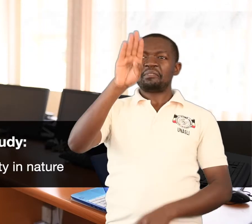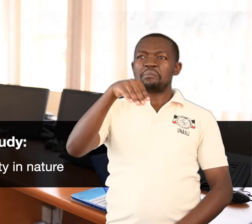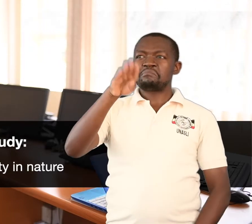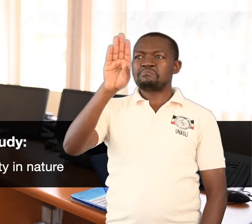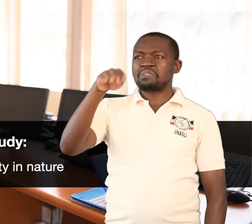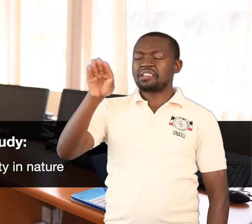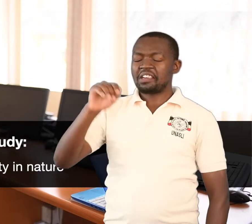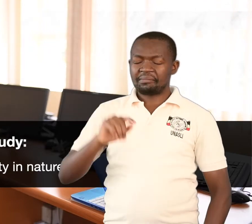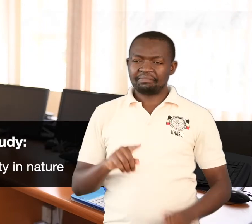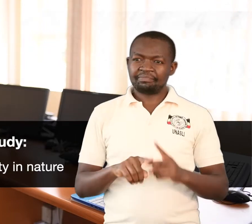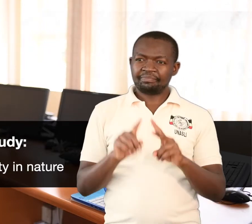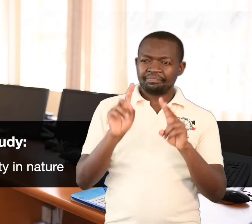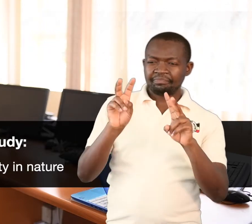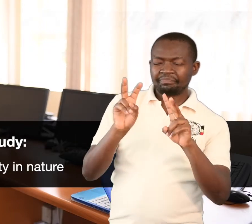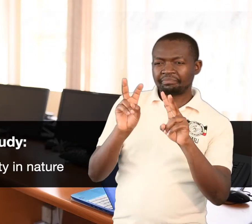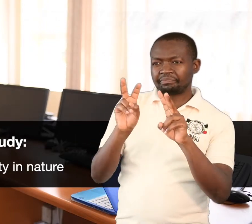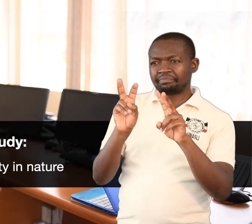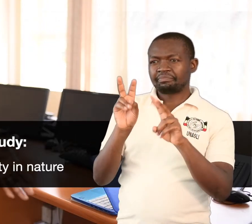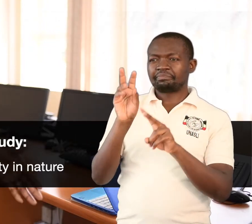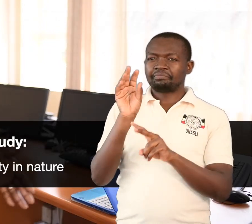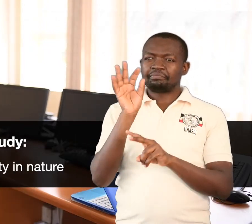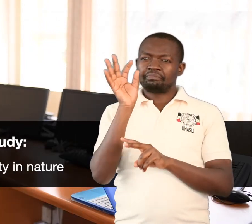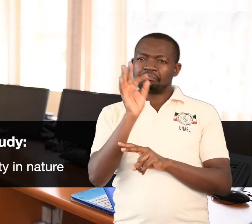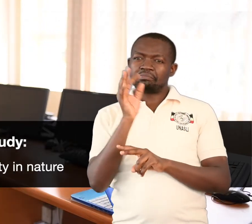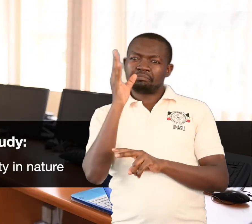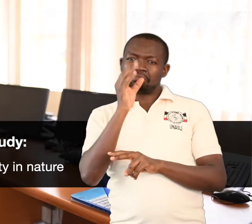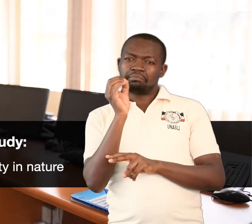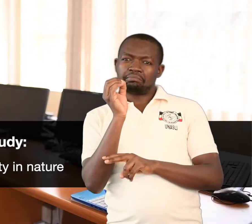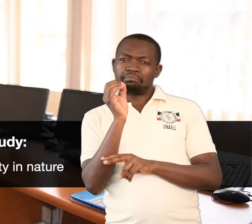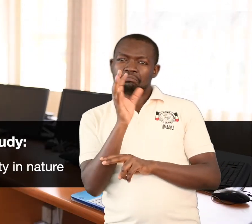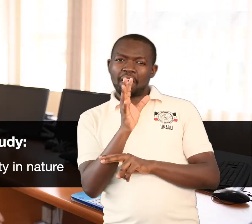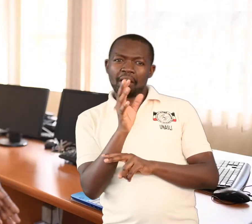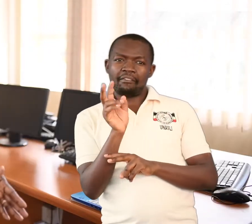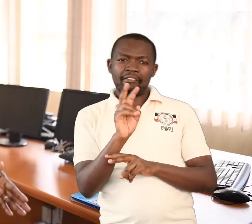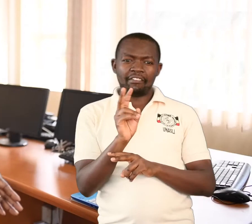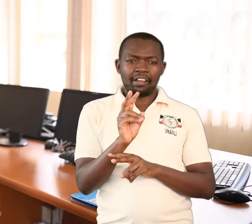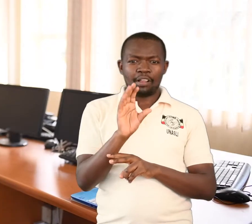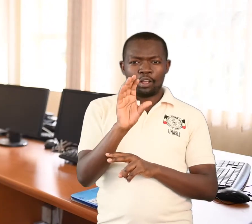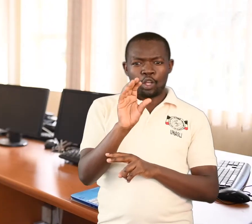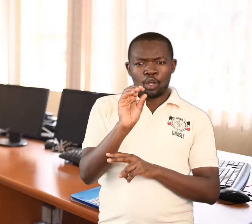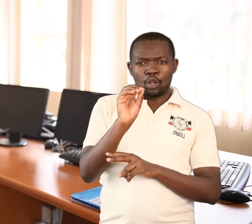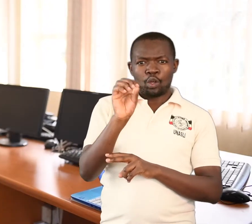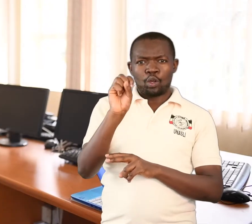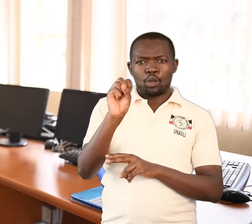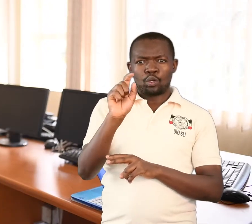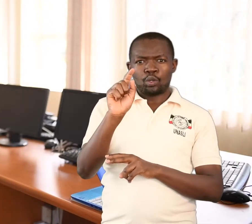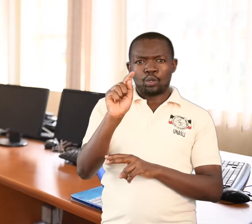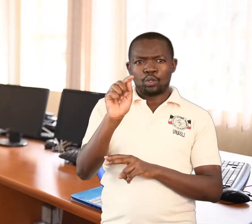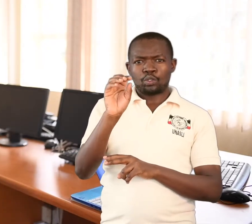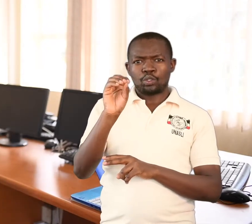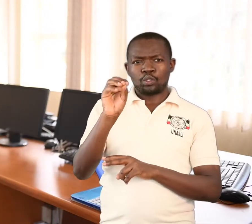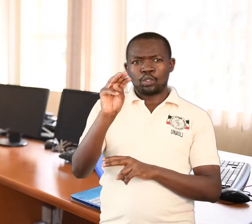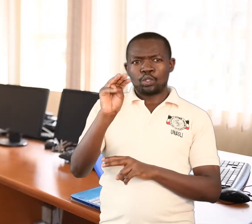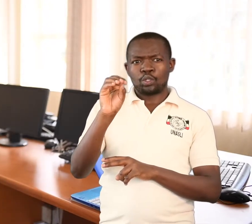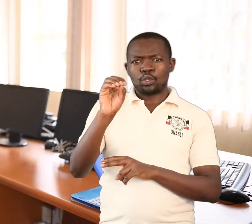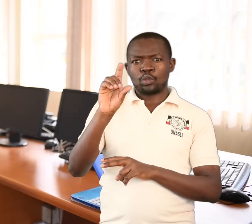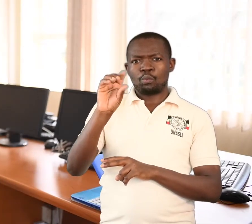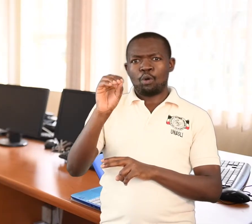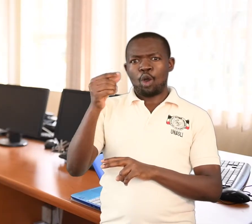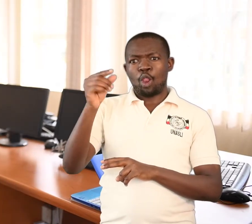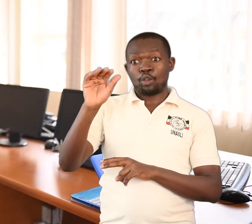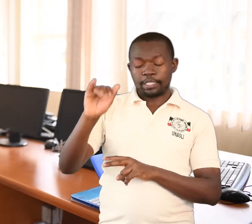looks at the beauty and the cosmology, the living